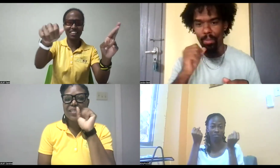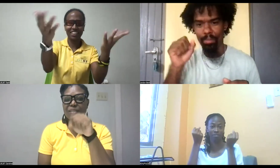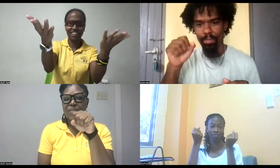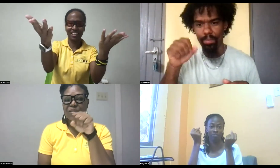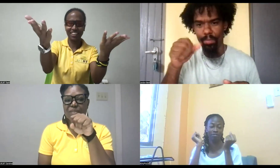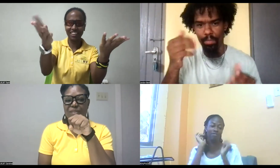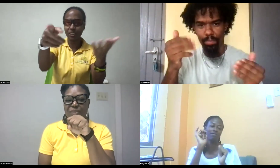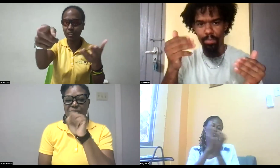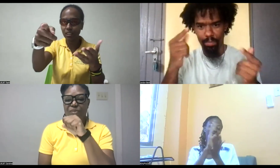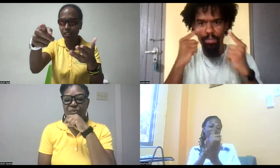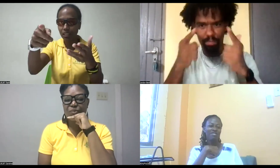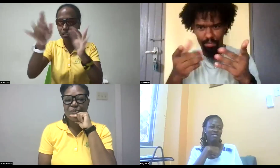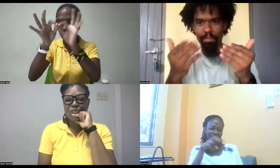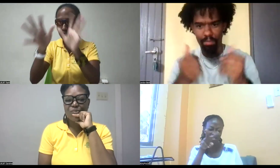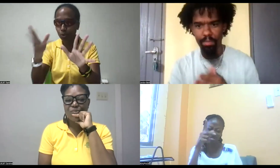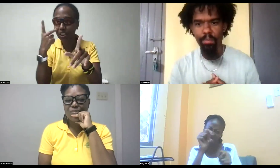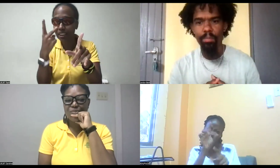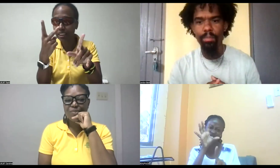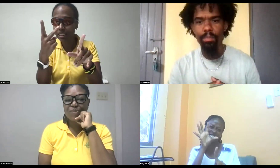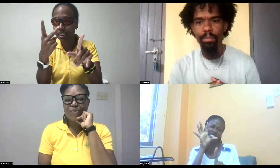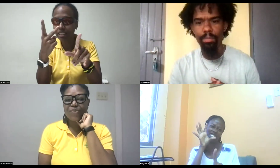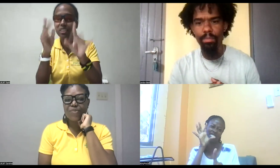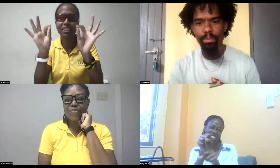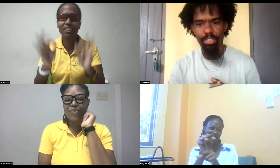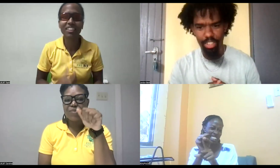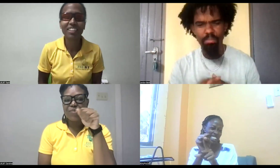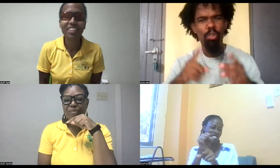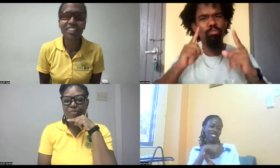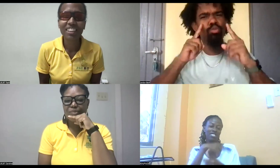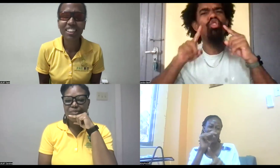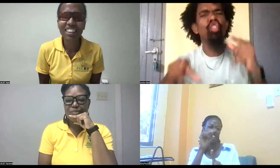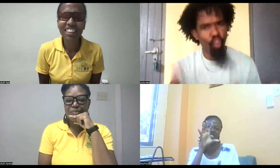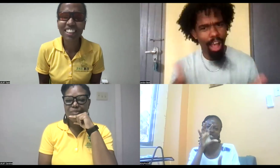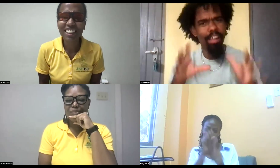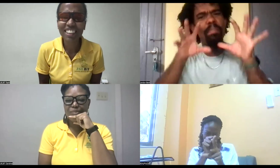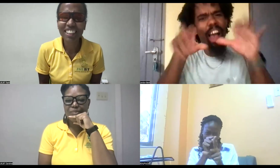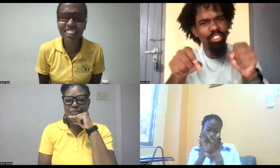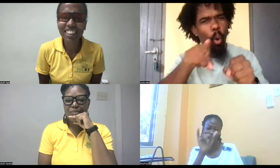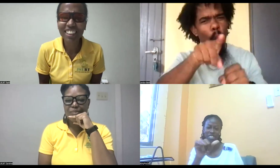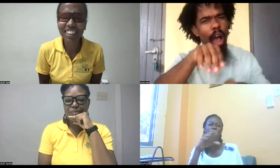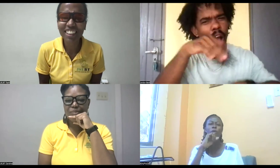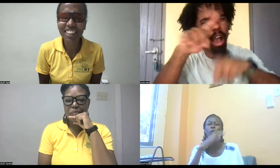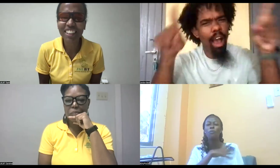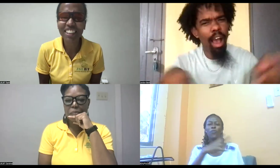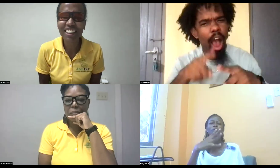You guys can see me sign in? Okay, good. All right, so what I got from that